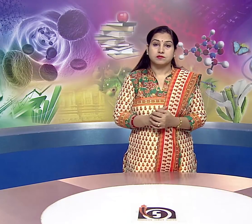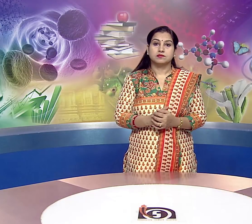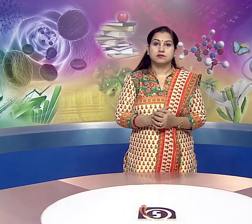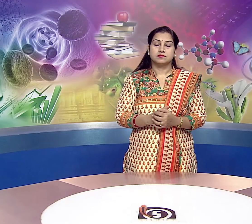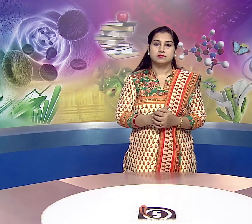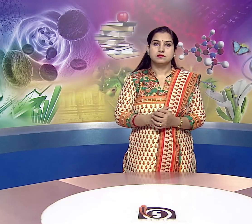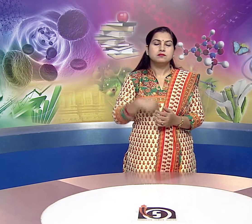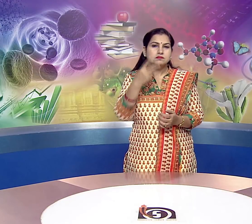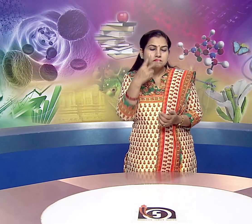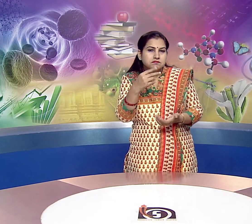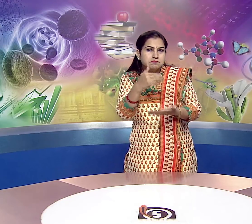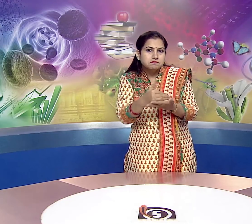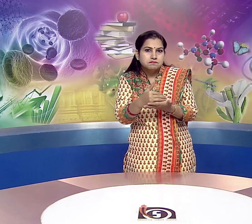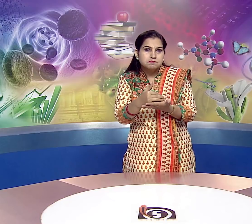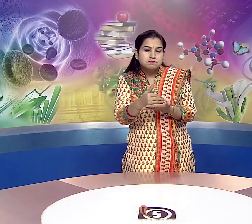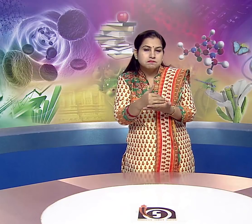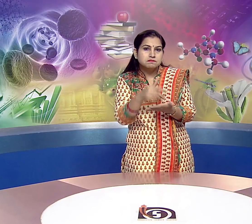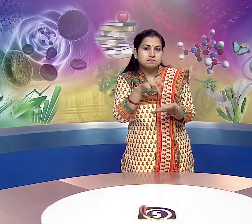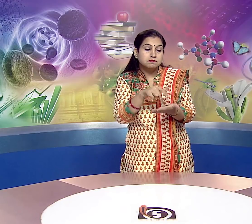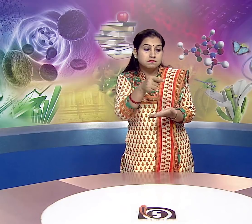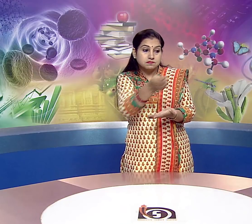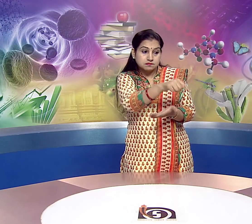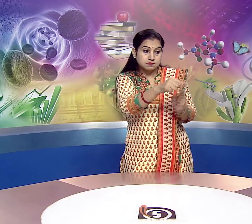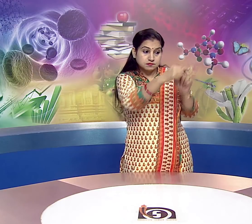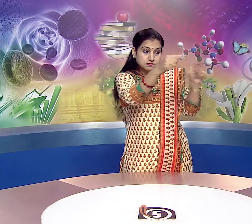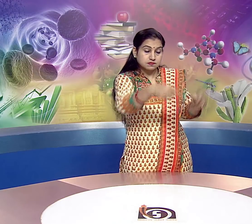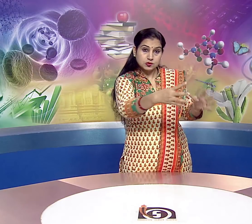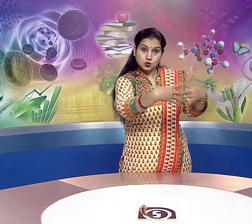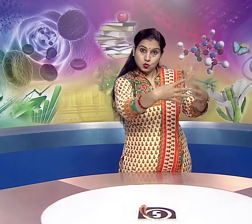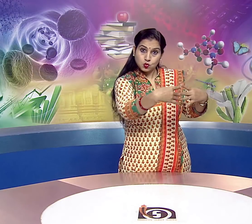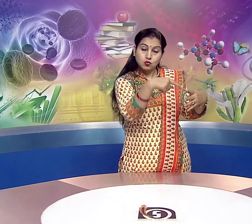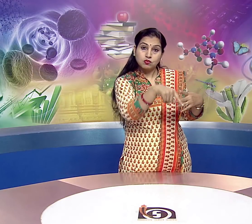he had was at the door of a restaurant,